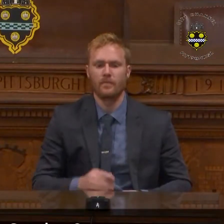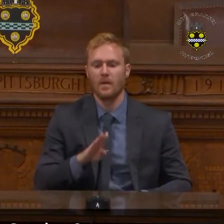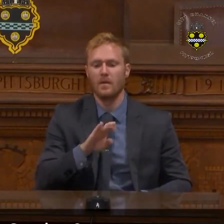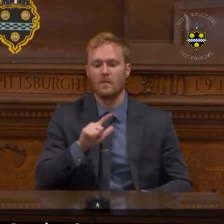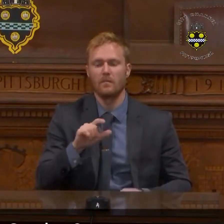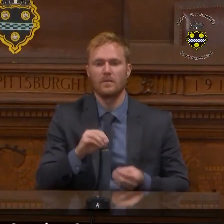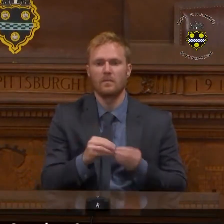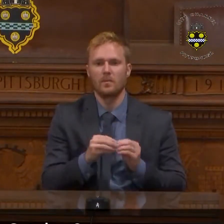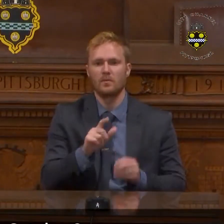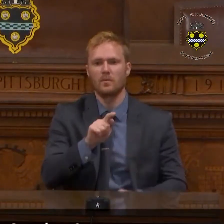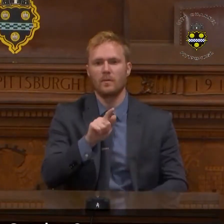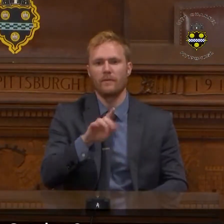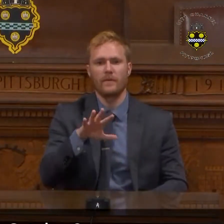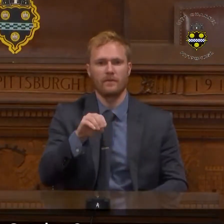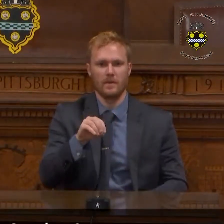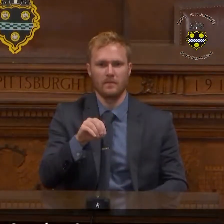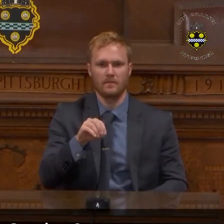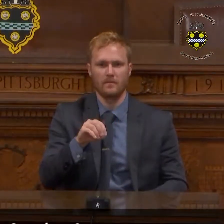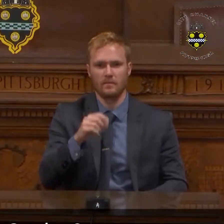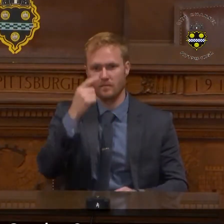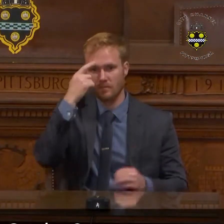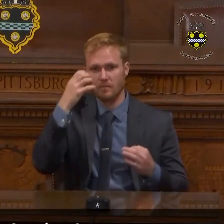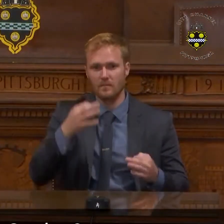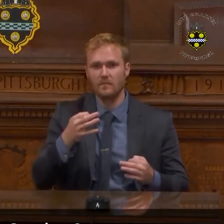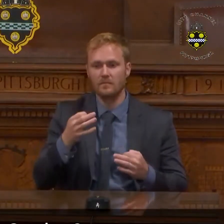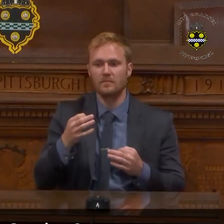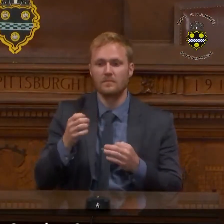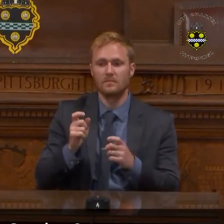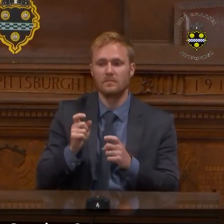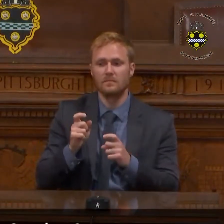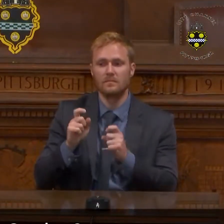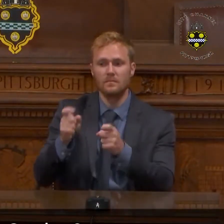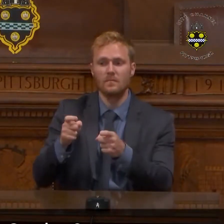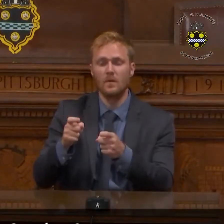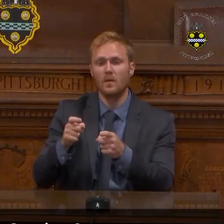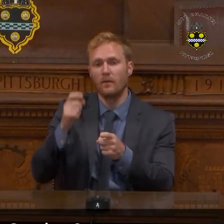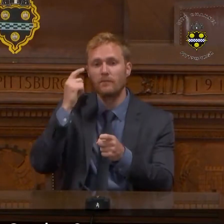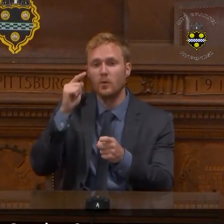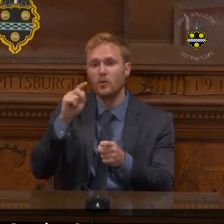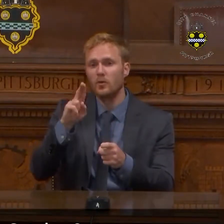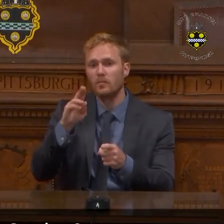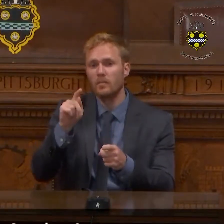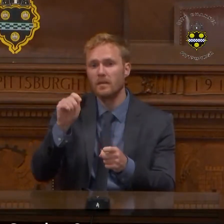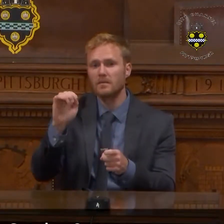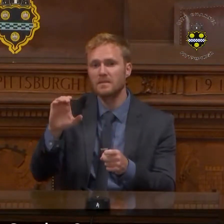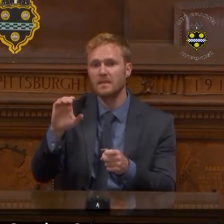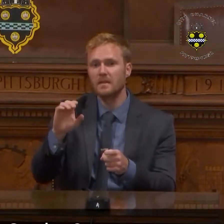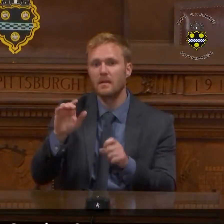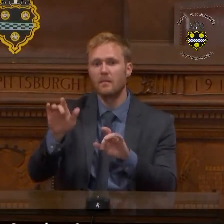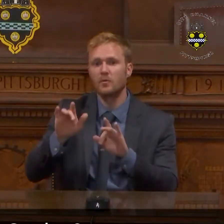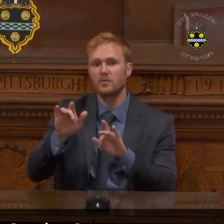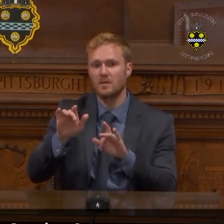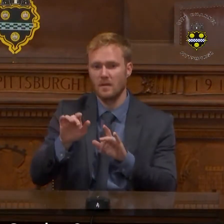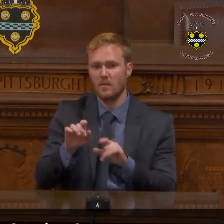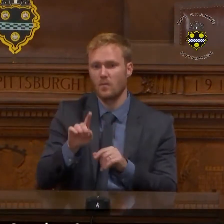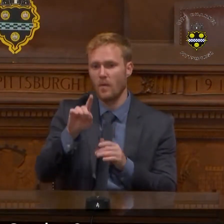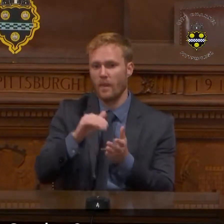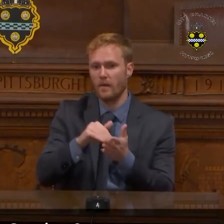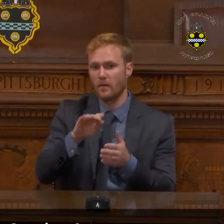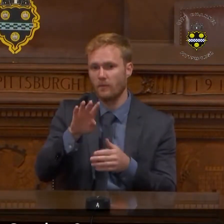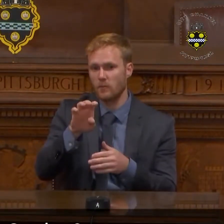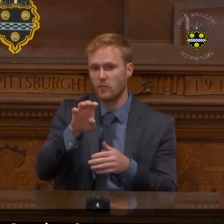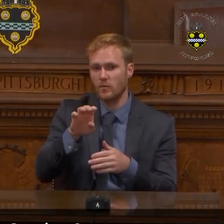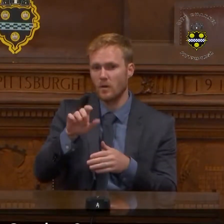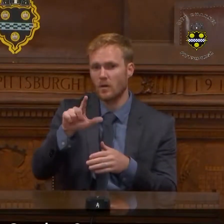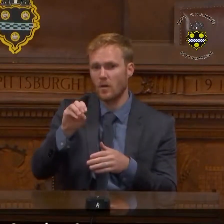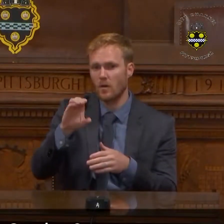Bill number 2150, resolution granting unto UPMC Mercy, 1400 Locust Street,